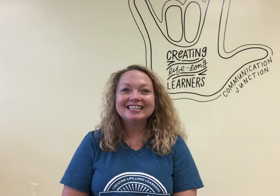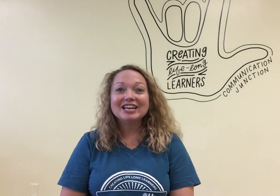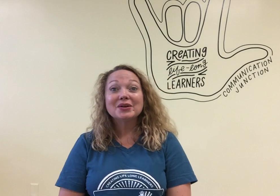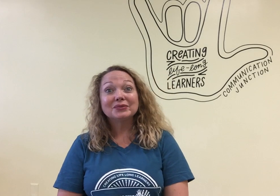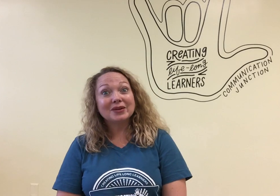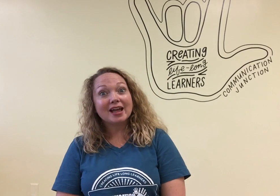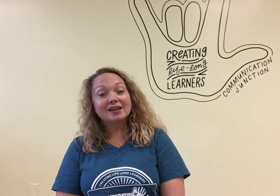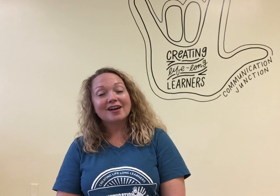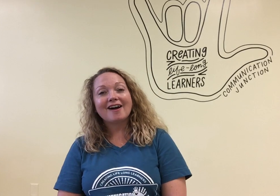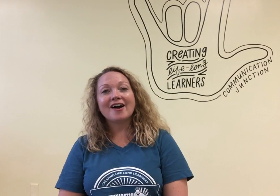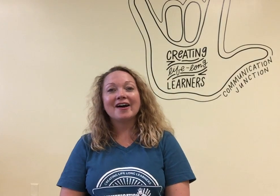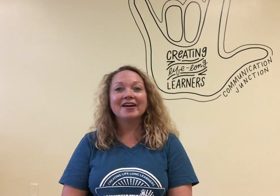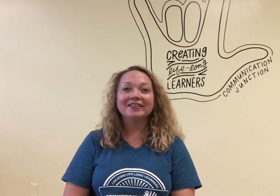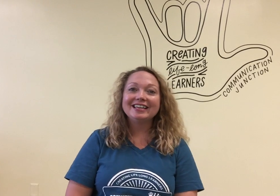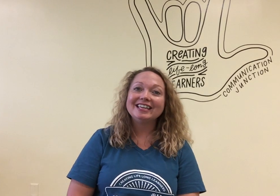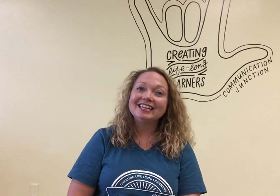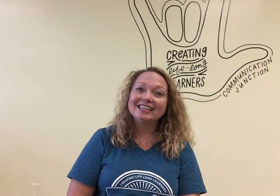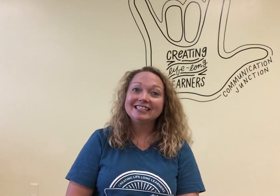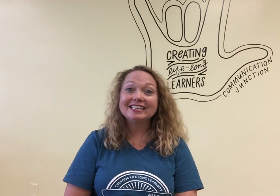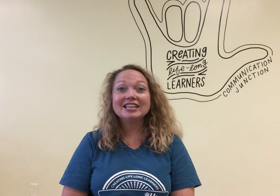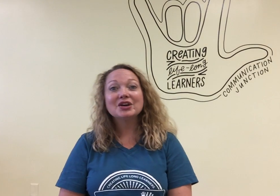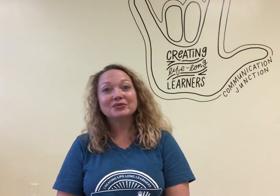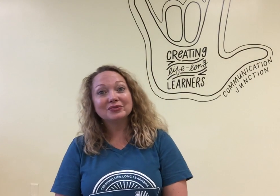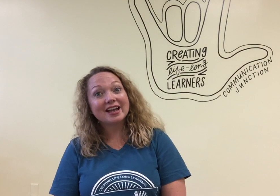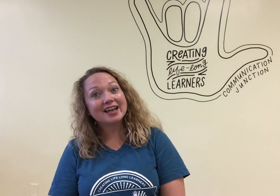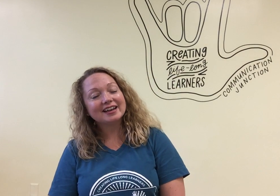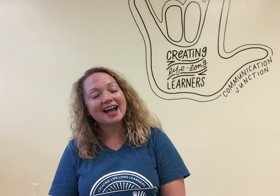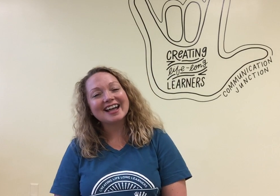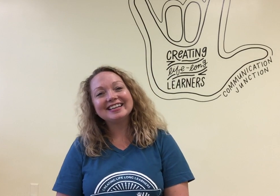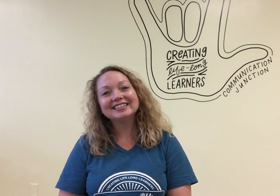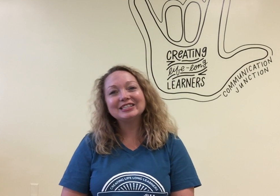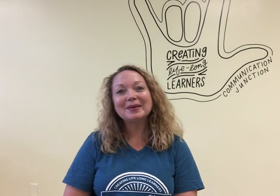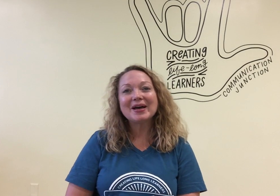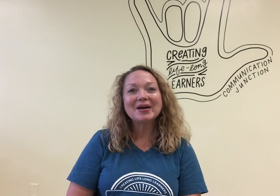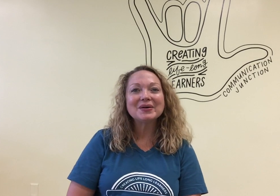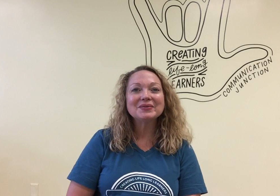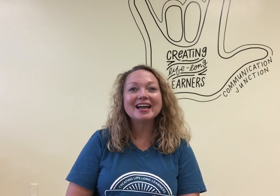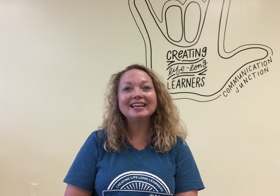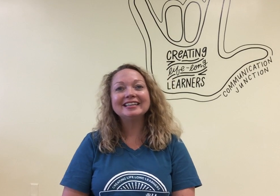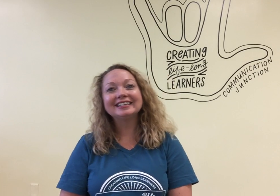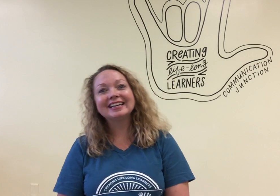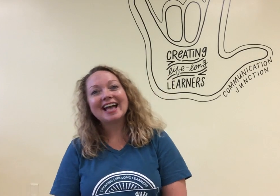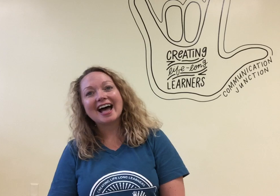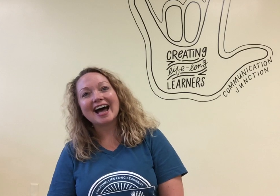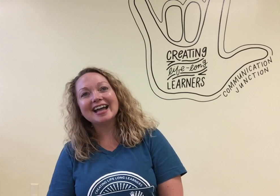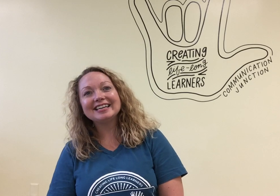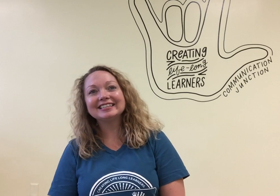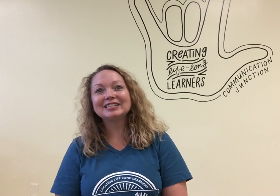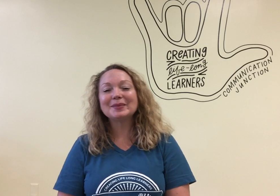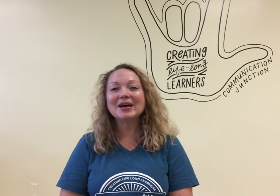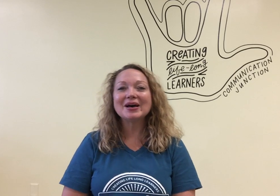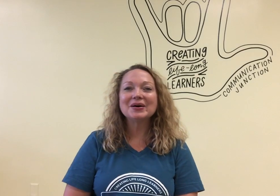R-E-D, red. R-E-D, red. I can spell red. I can spell